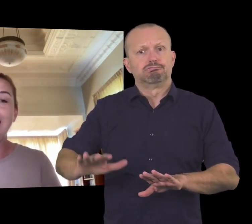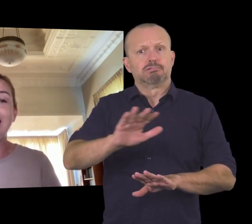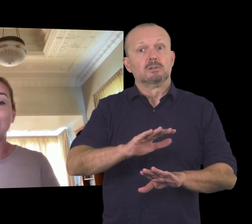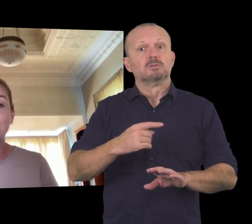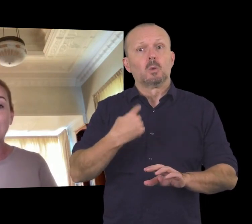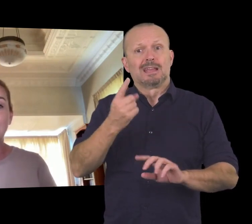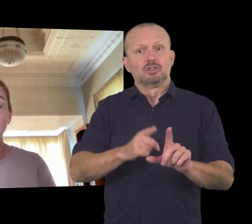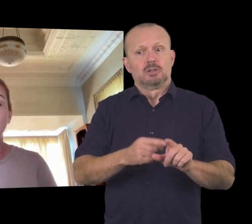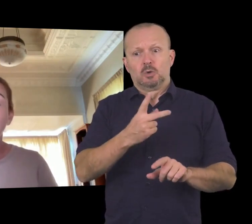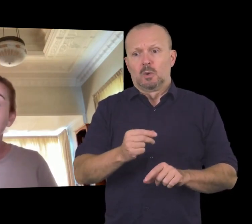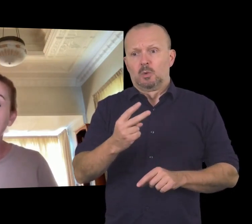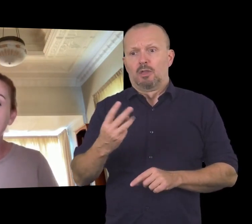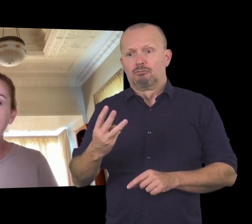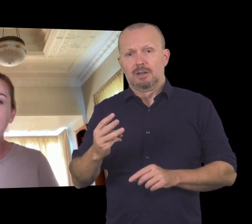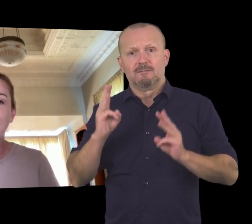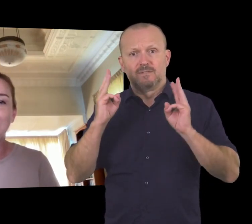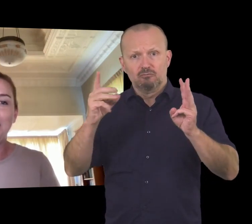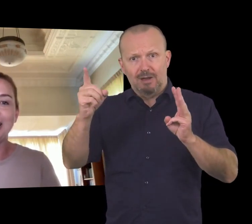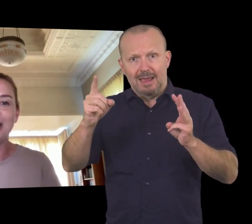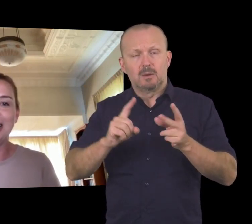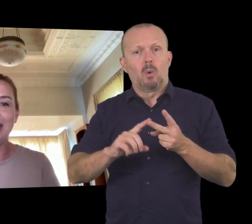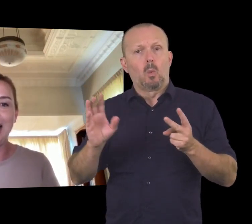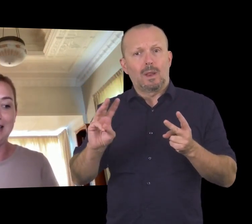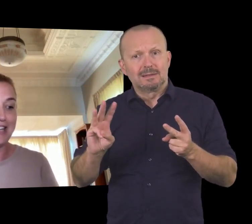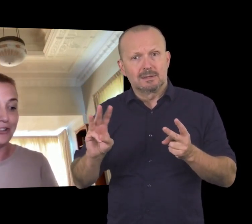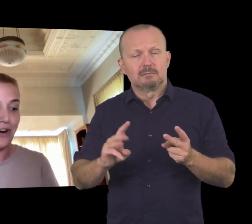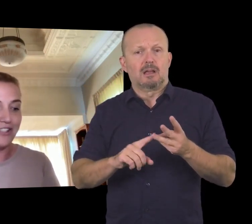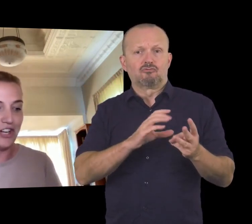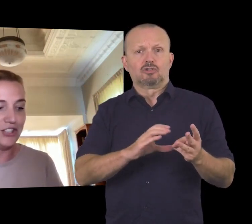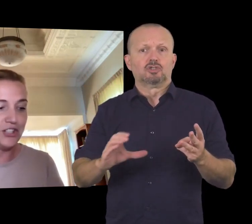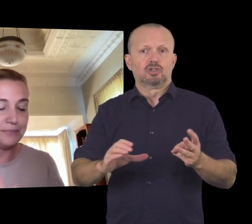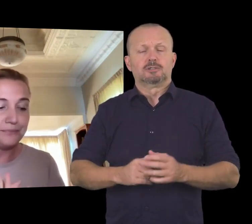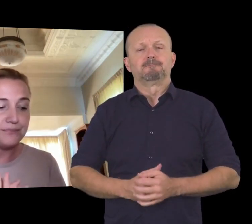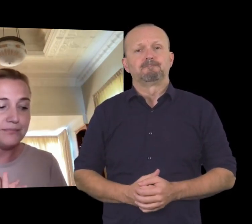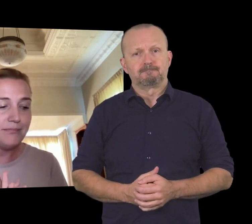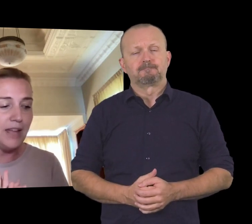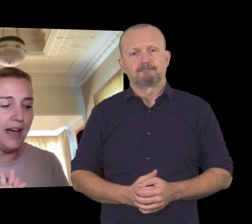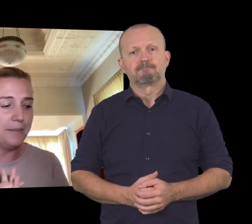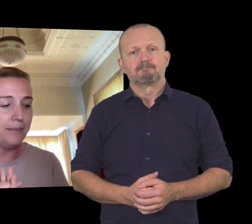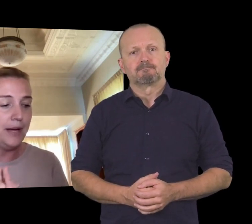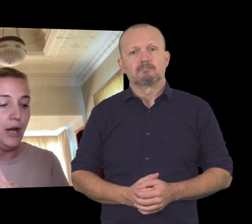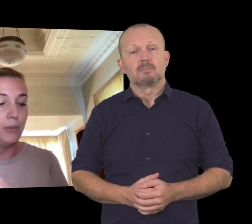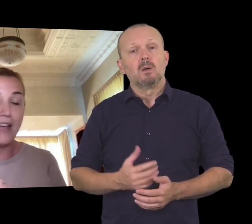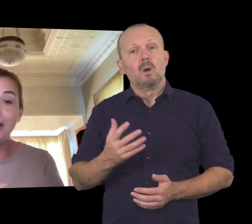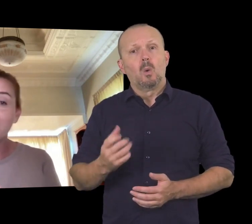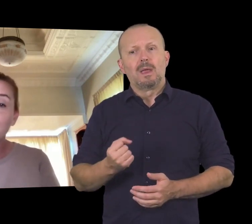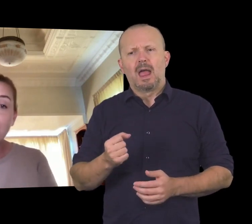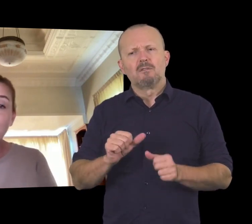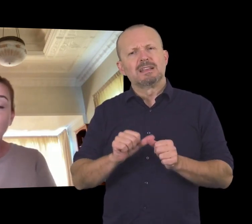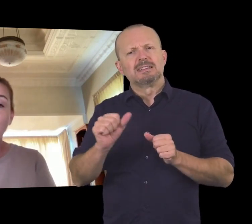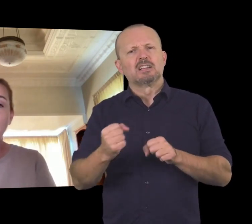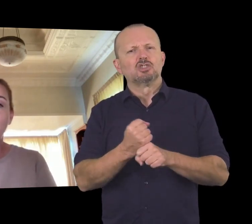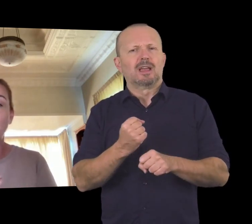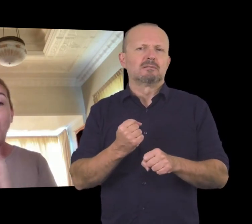starting next year in Whangarei, in Wellington and in Christchurch. We have a next